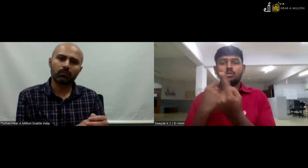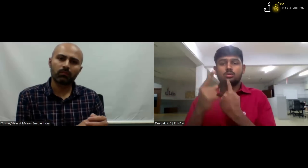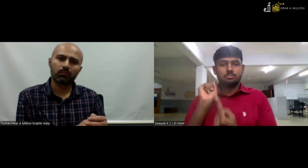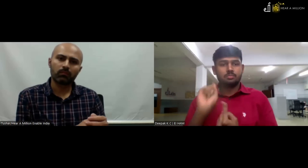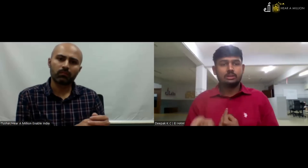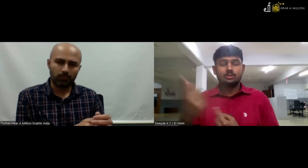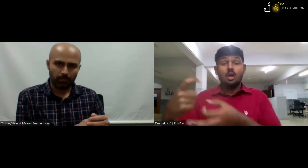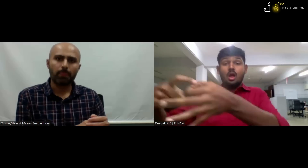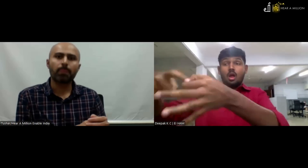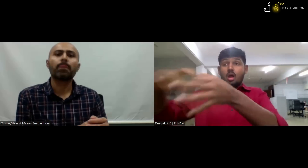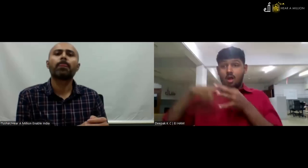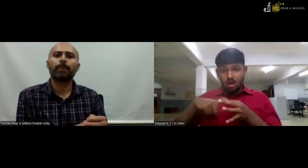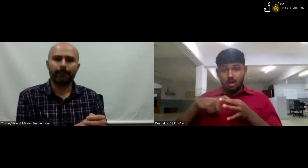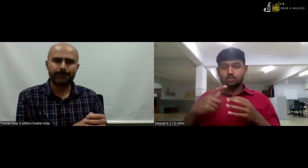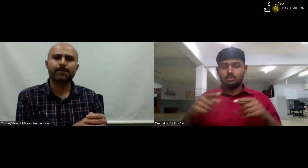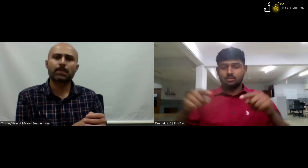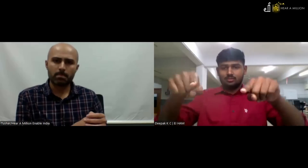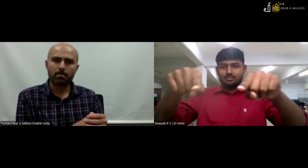agent,